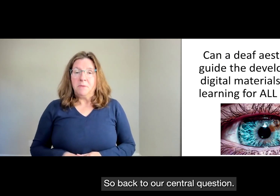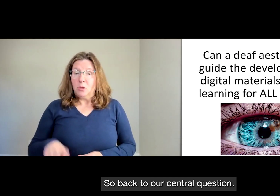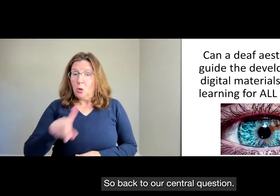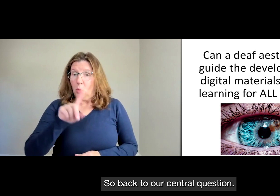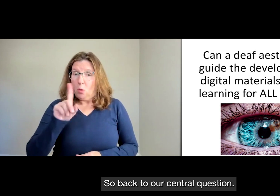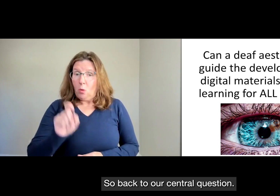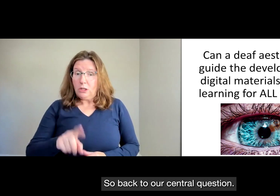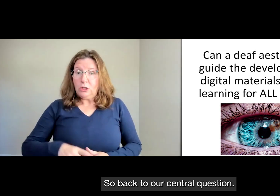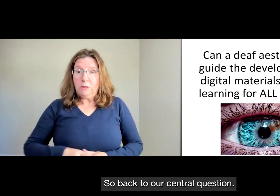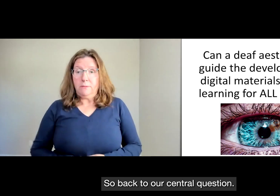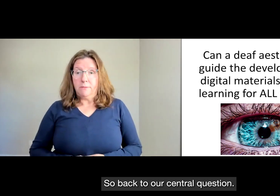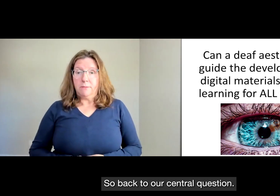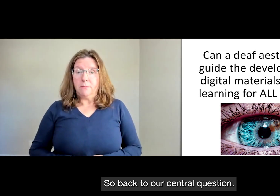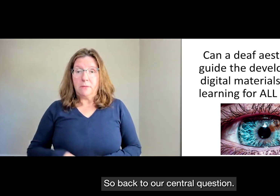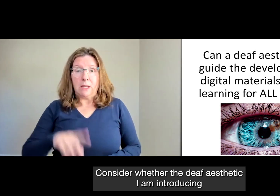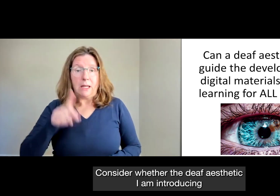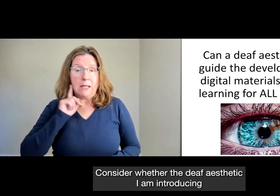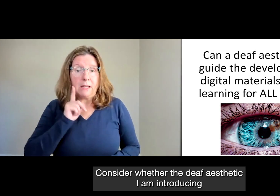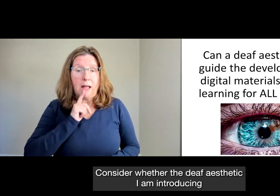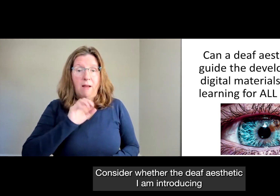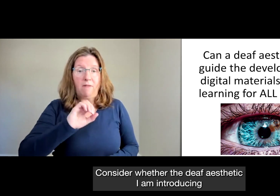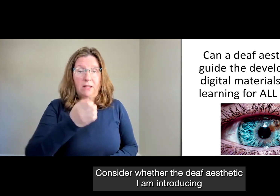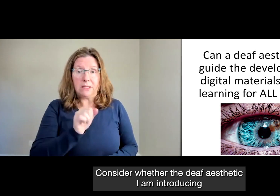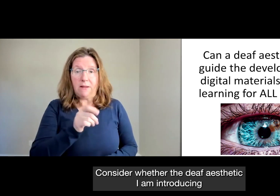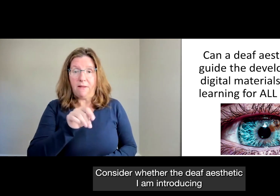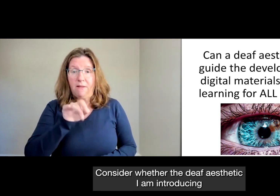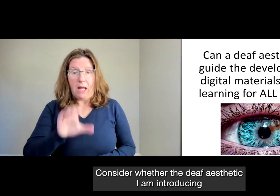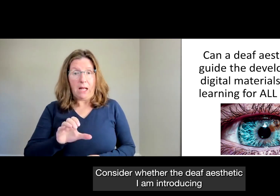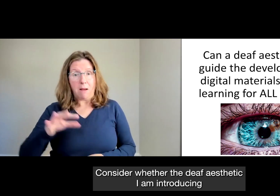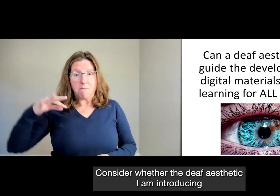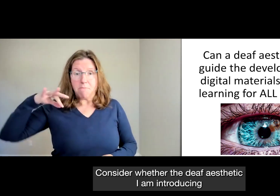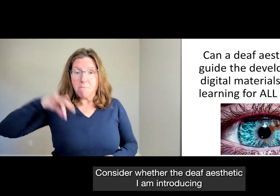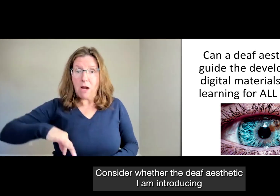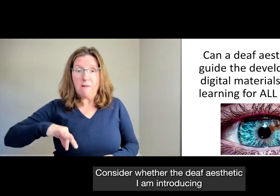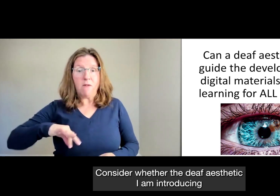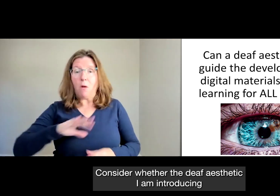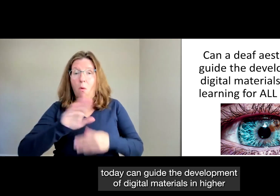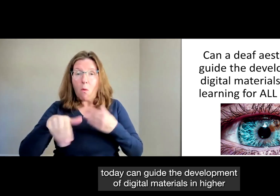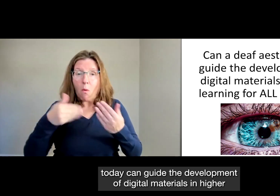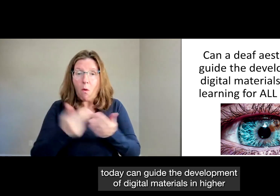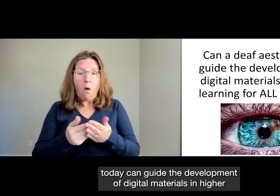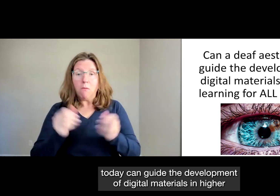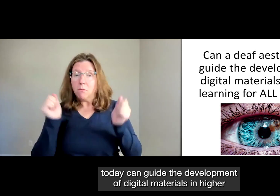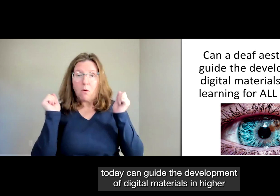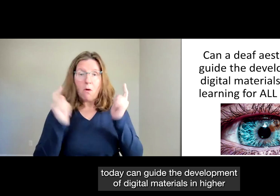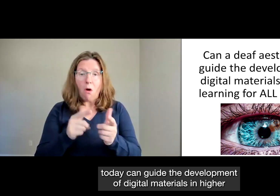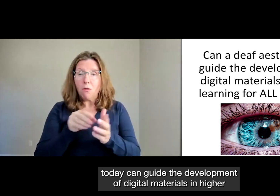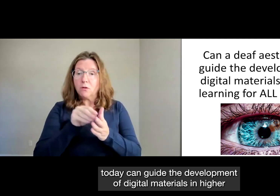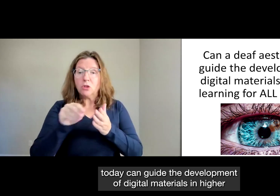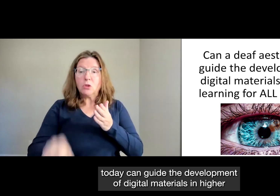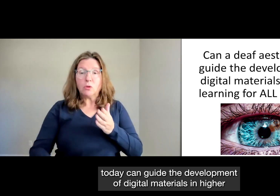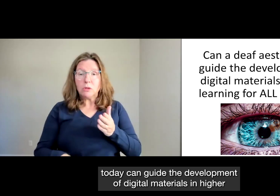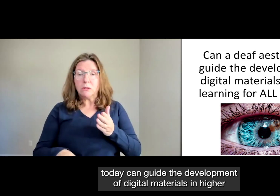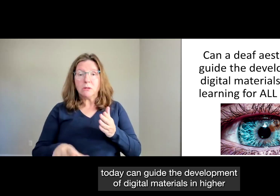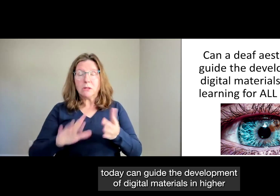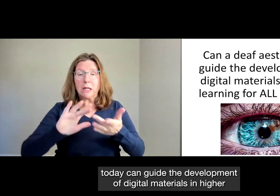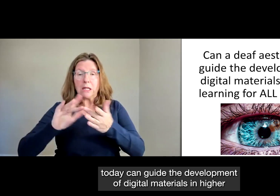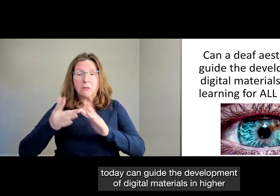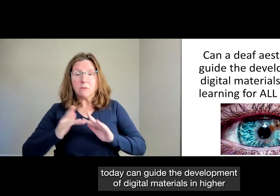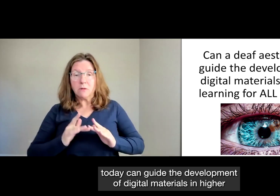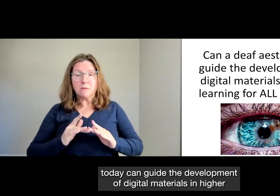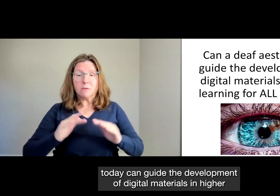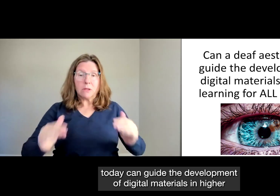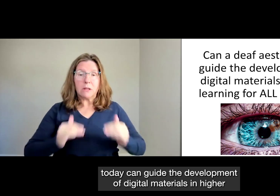So back to our central question. Consider whether the deaf aesthetic I am introducing today can guide the development of